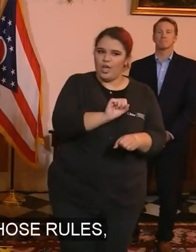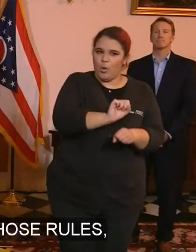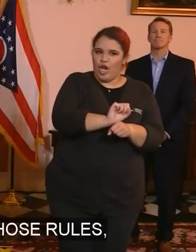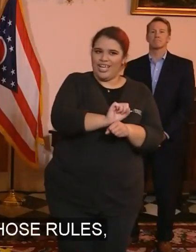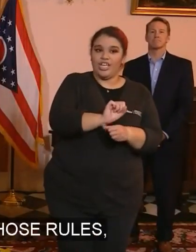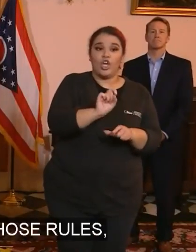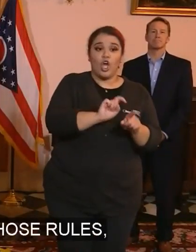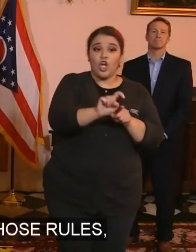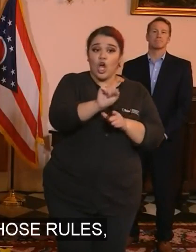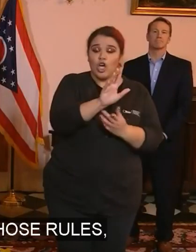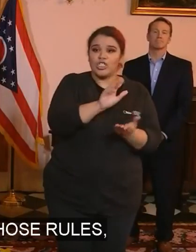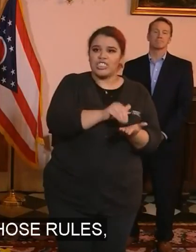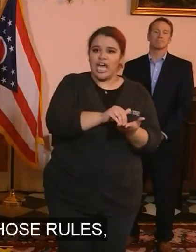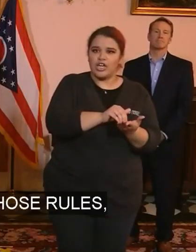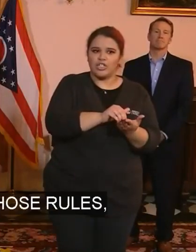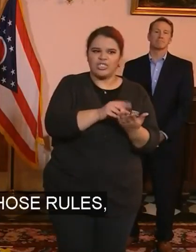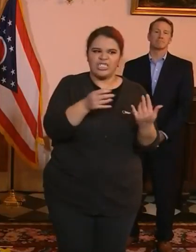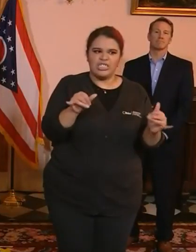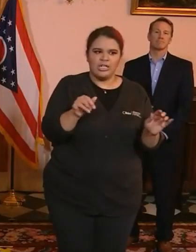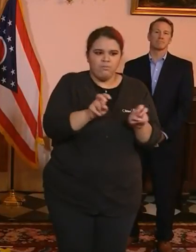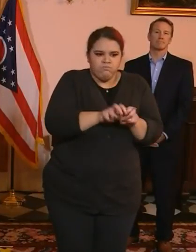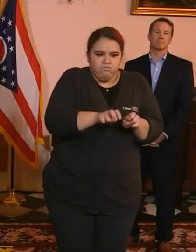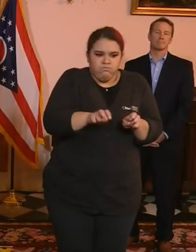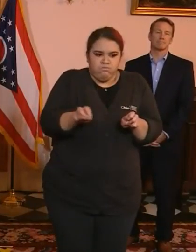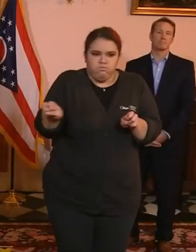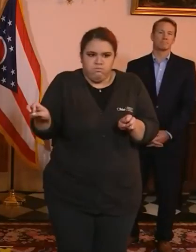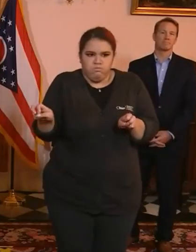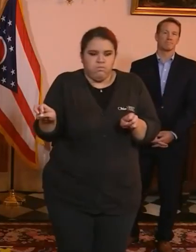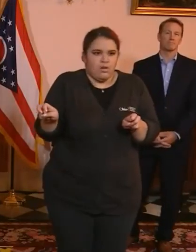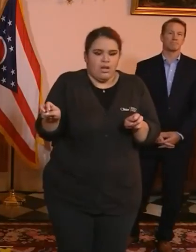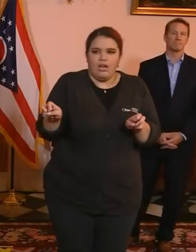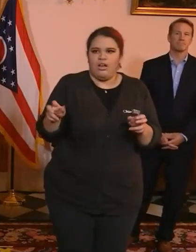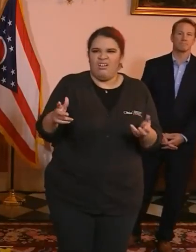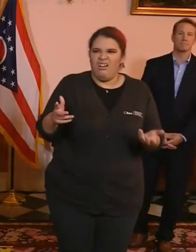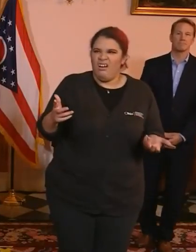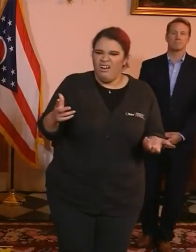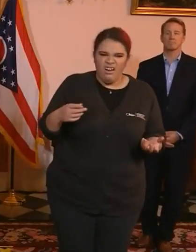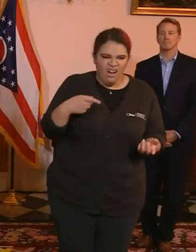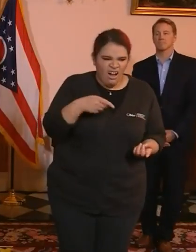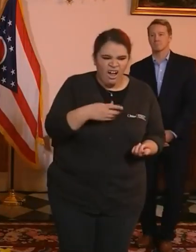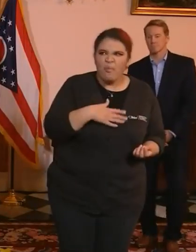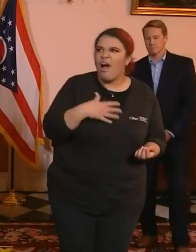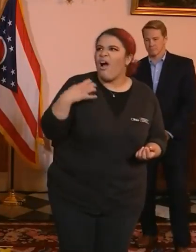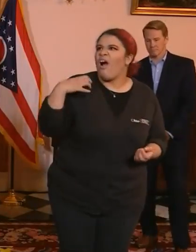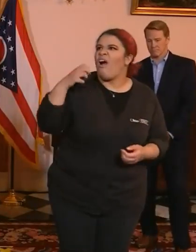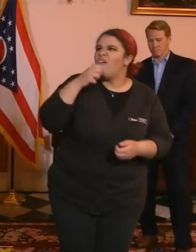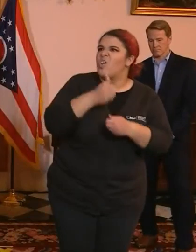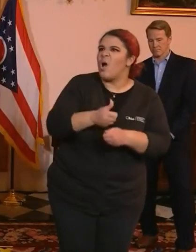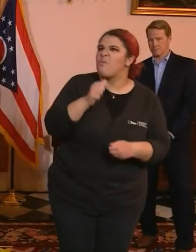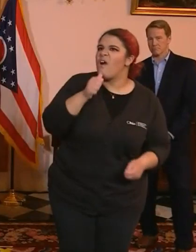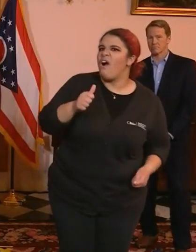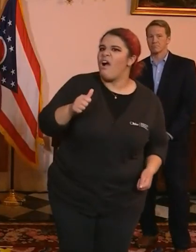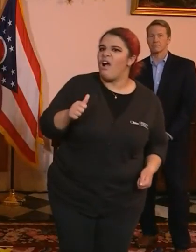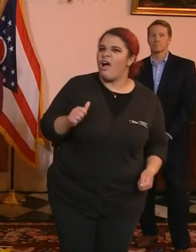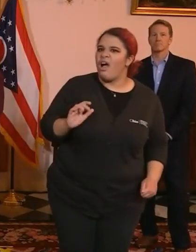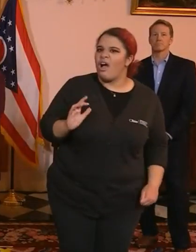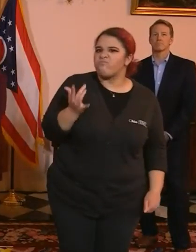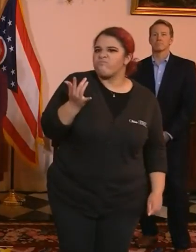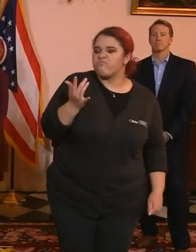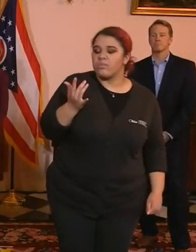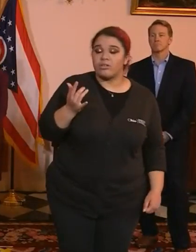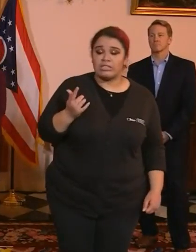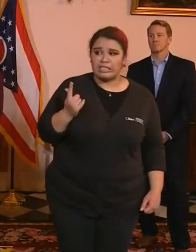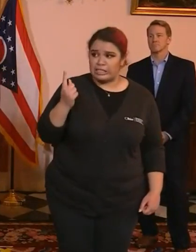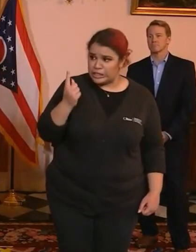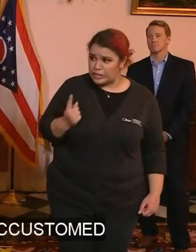conditions that they are more accustomed to that are not adhering to some of these guidelines. Is there more the state can do to compel businesses to try and do